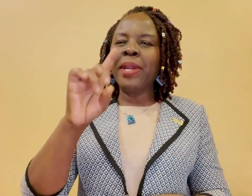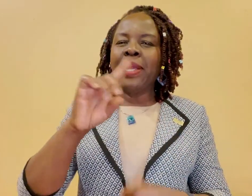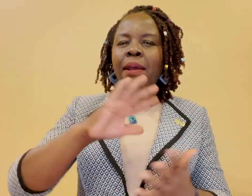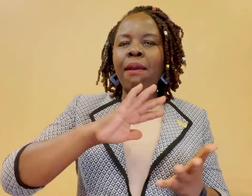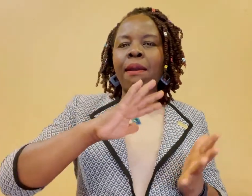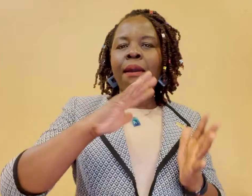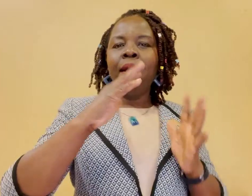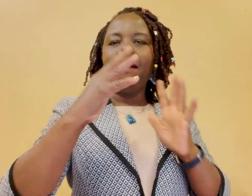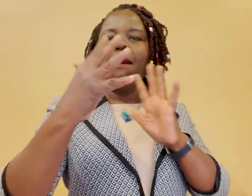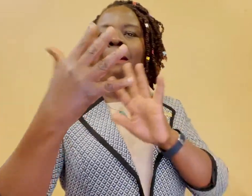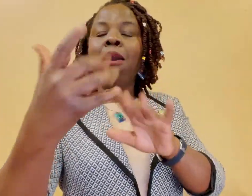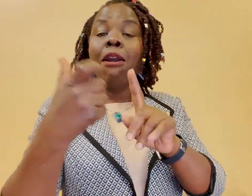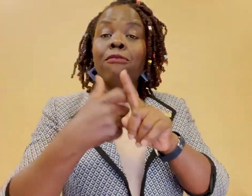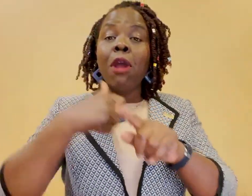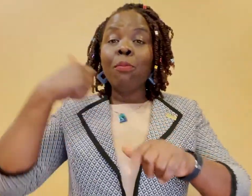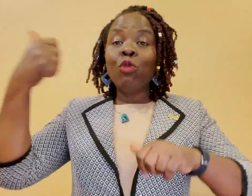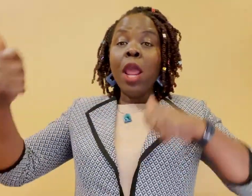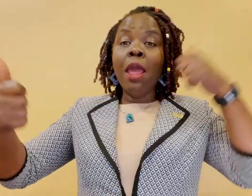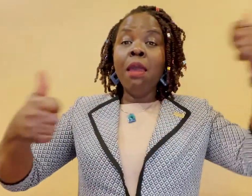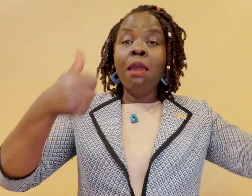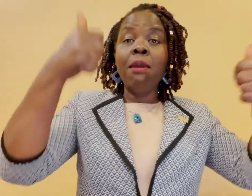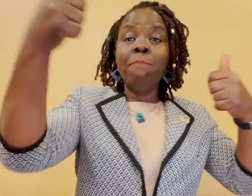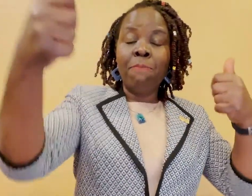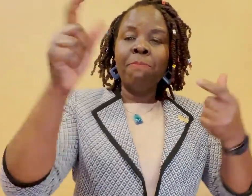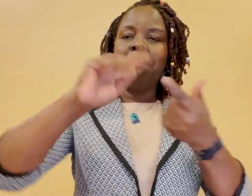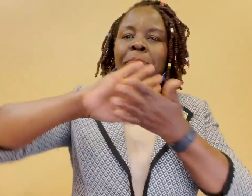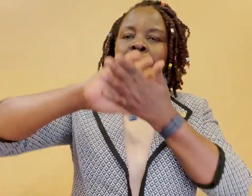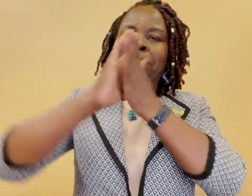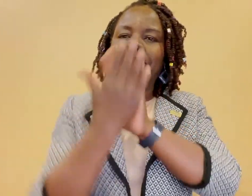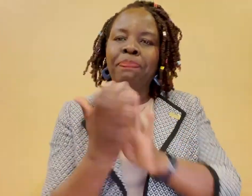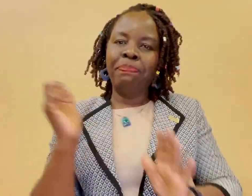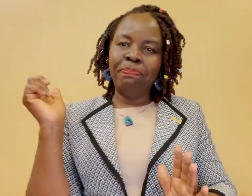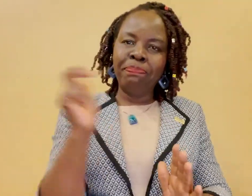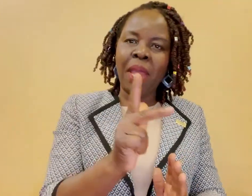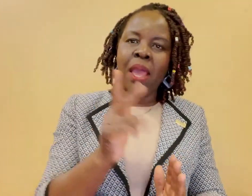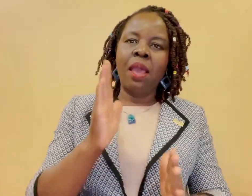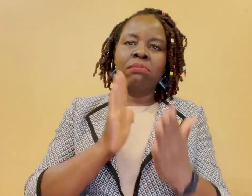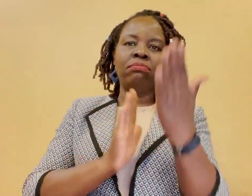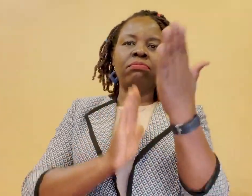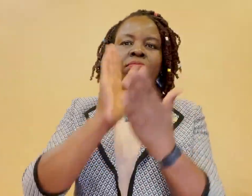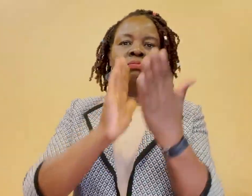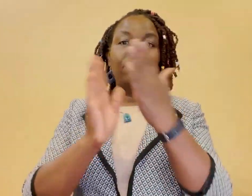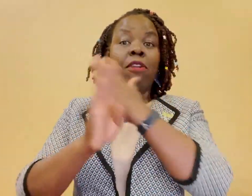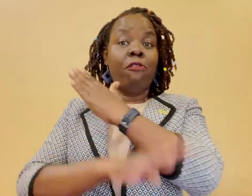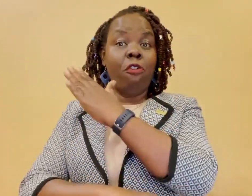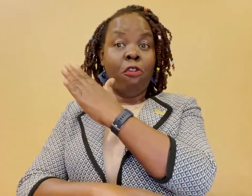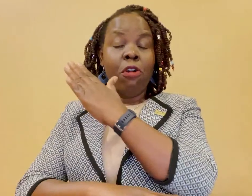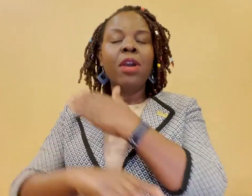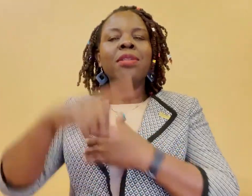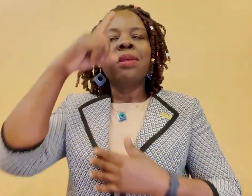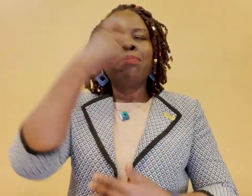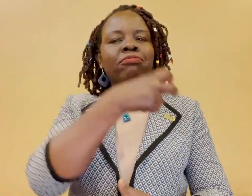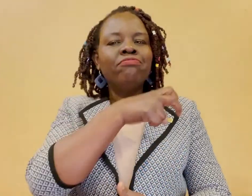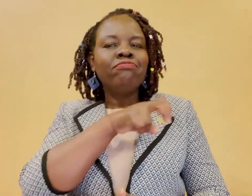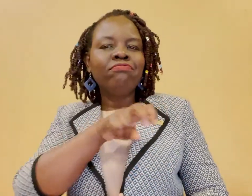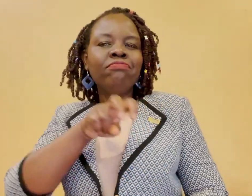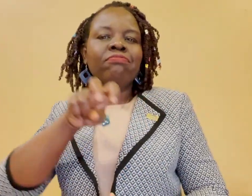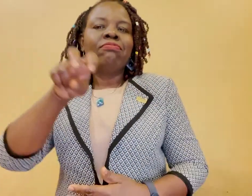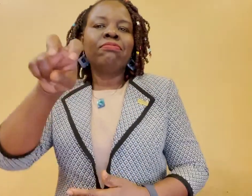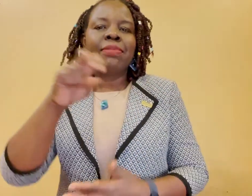hybrid program that will allow us to transition from being remote to face once again in the